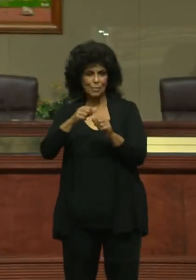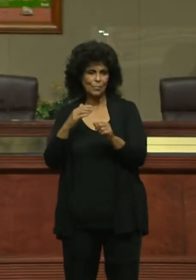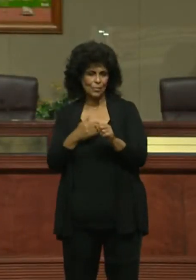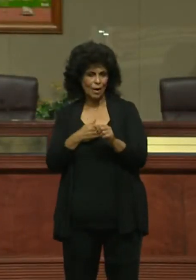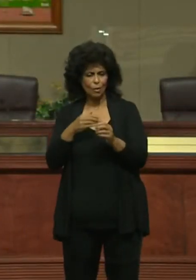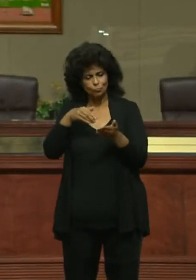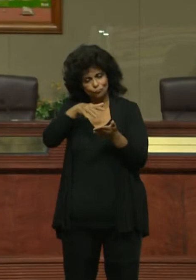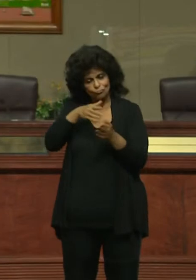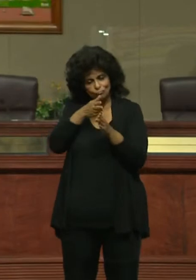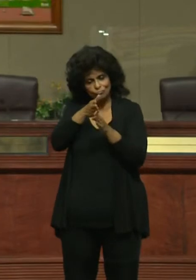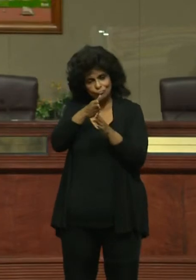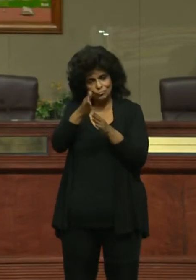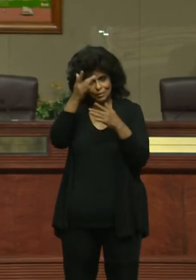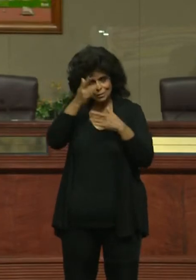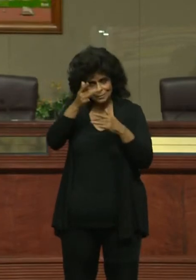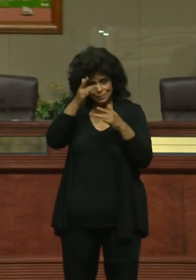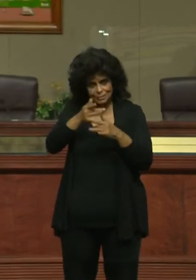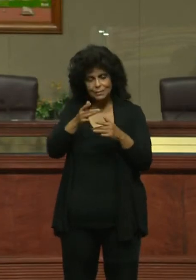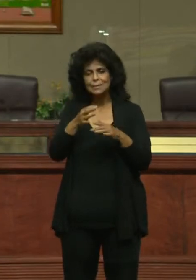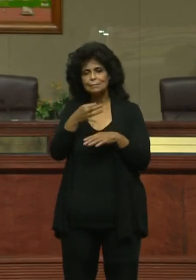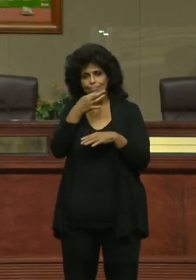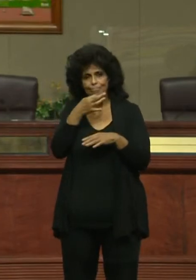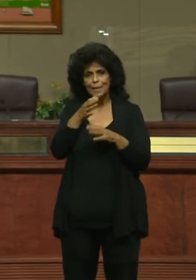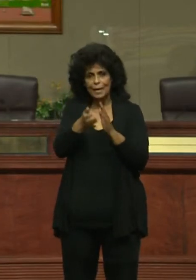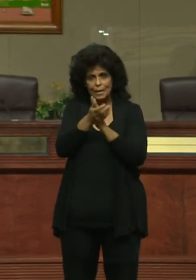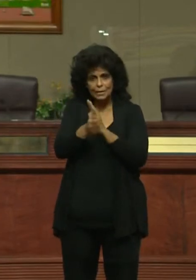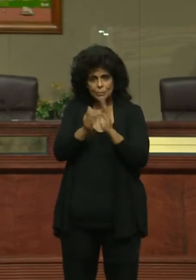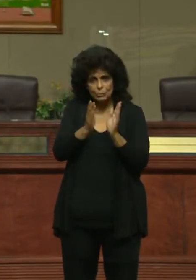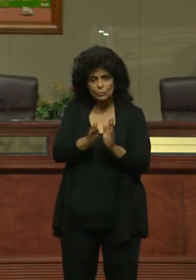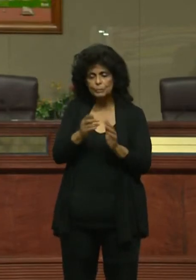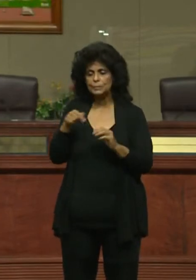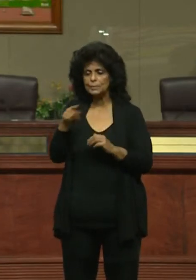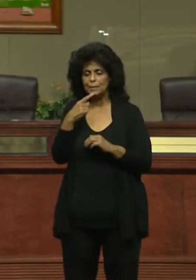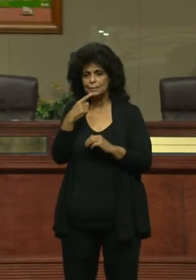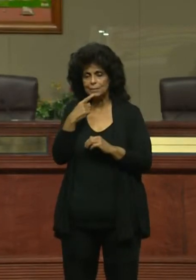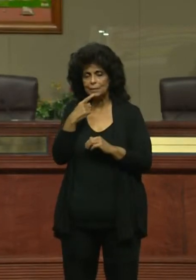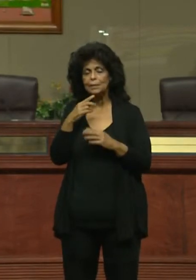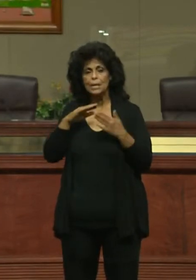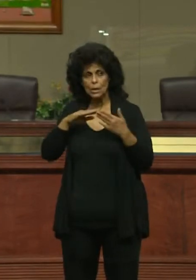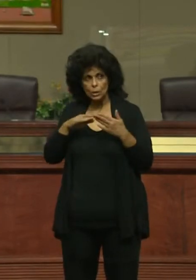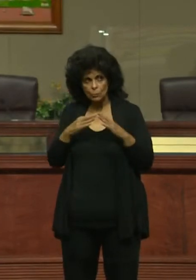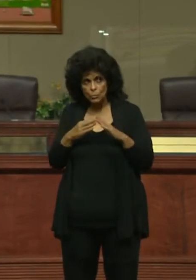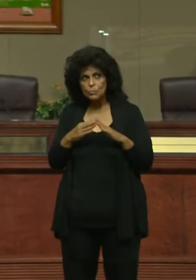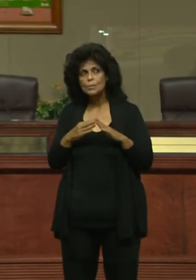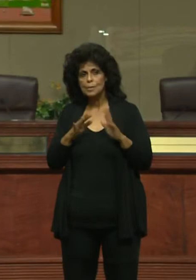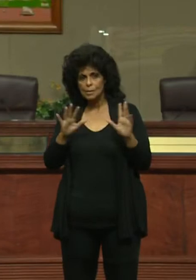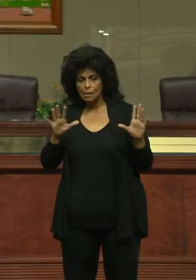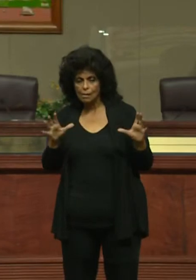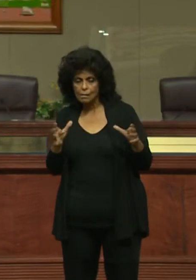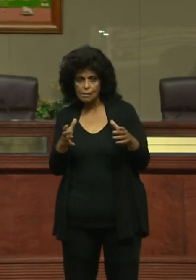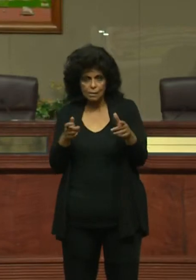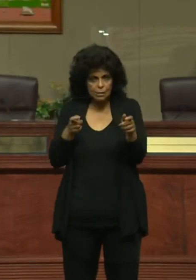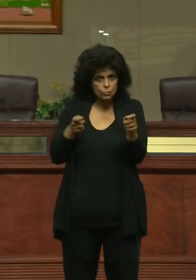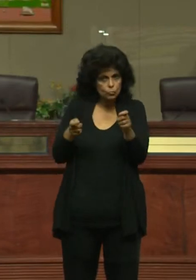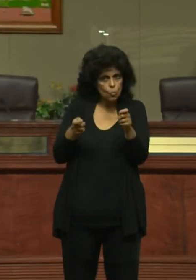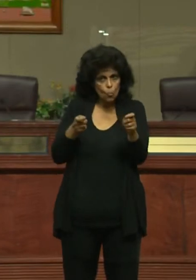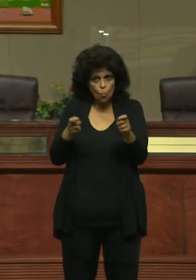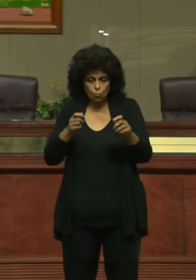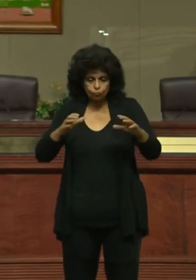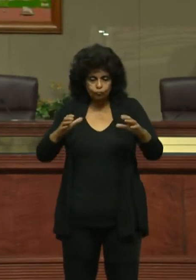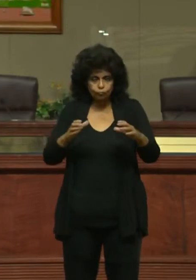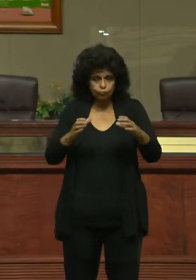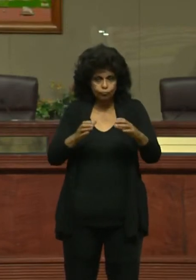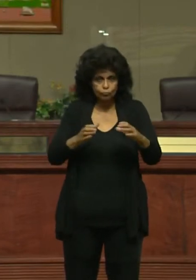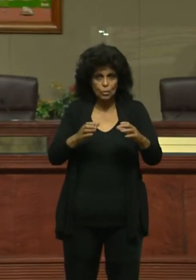Health and others have indicated that a community has successfully contained the virus when it reaches